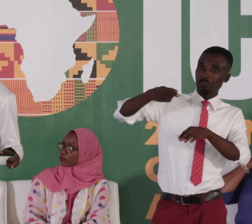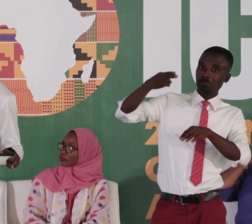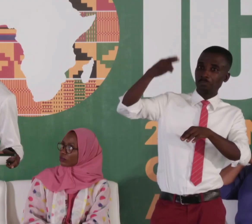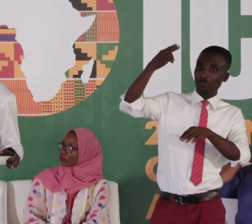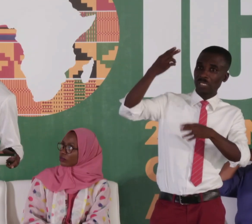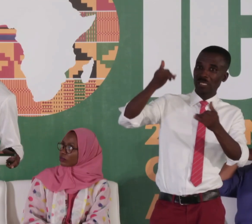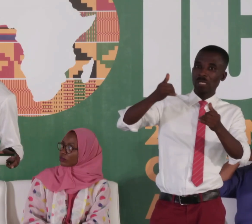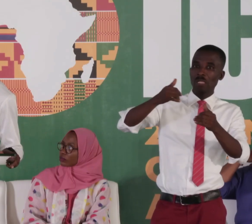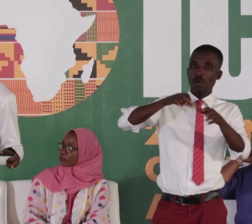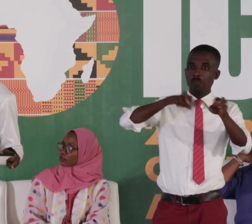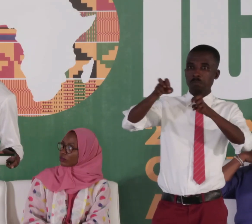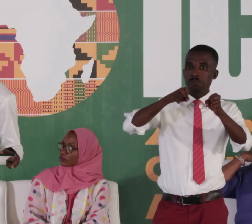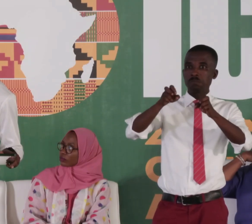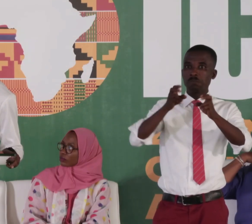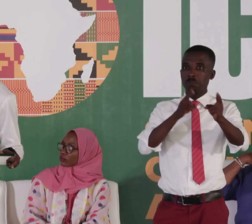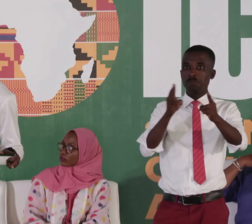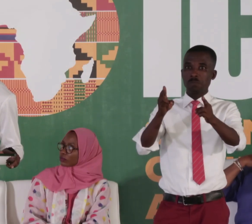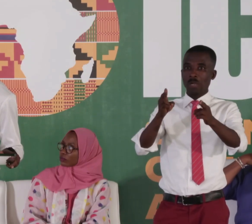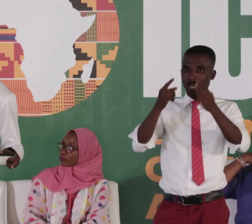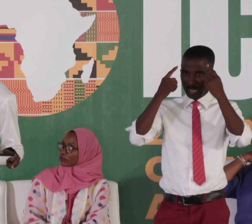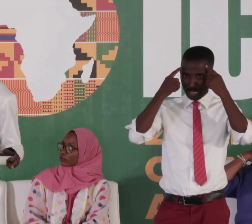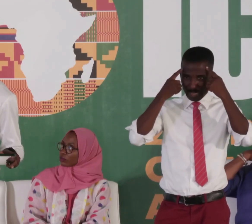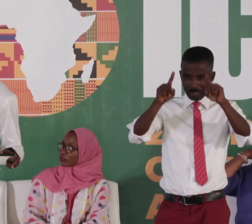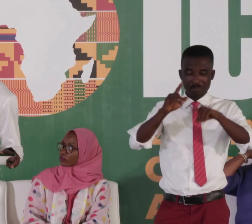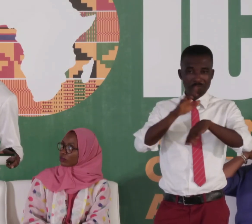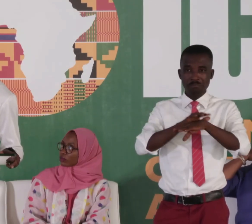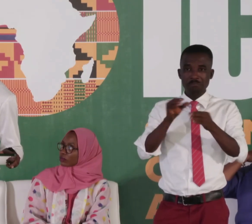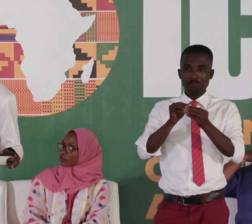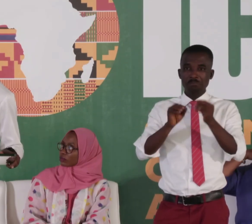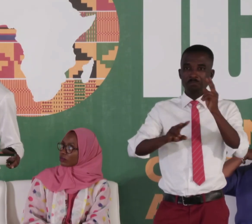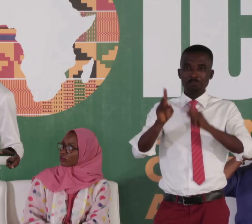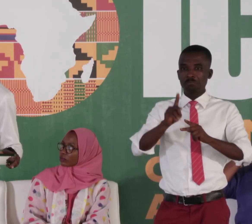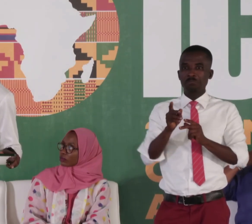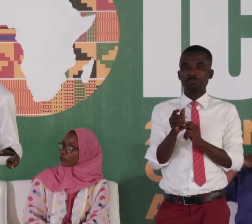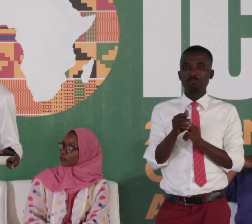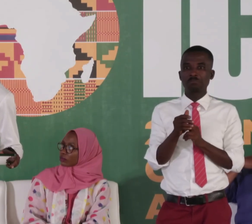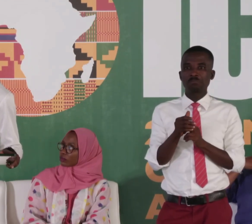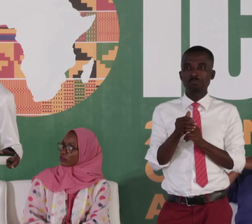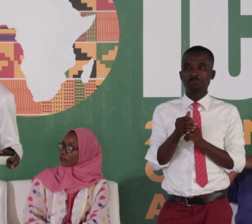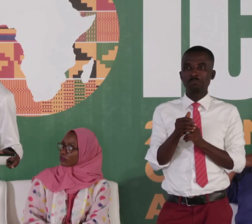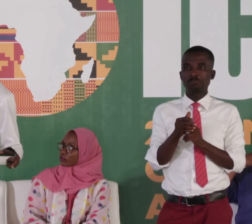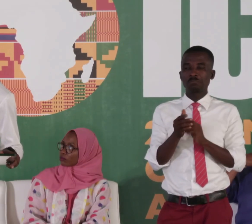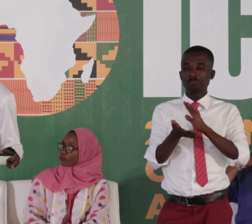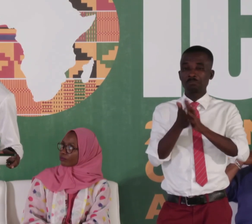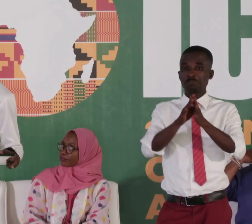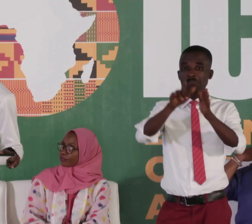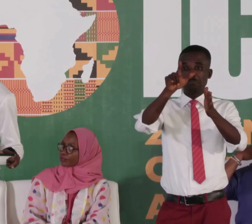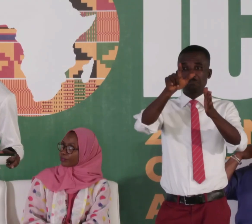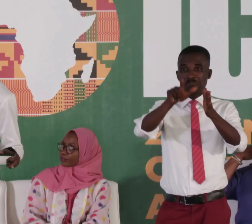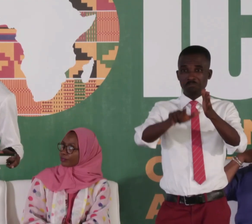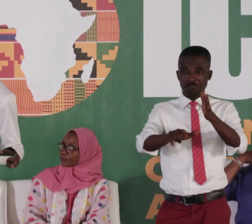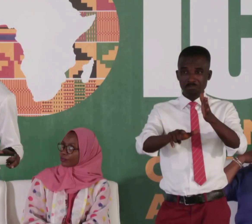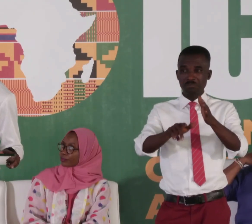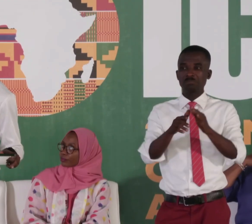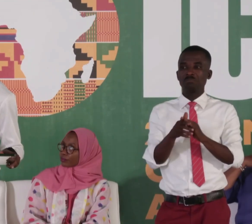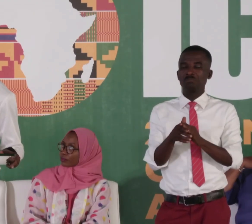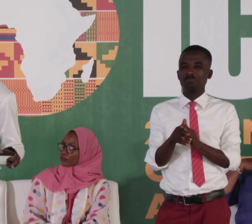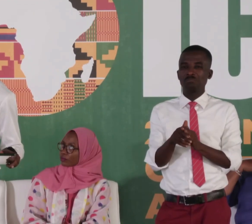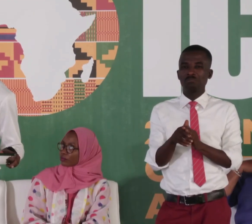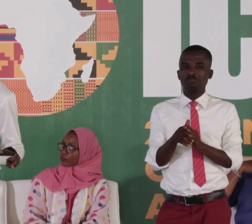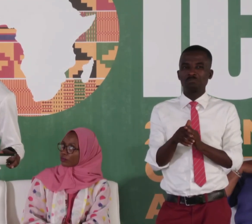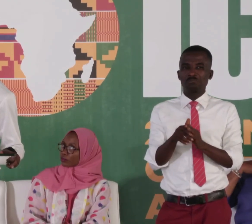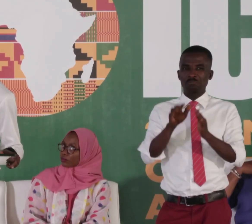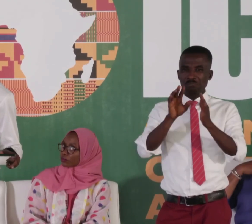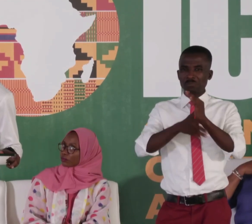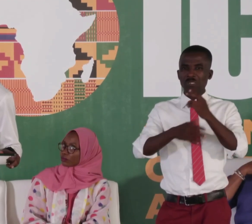when the conflict set in 2021, it declined very sharply and